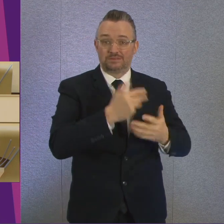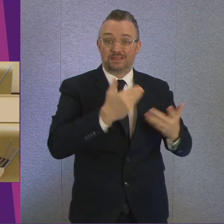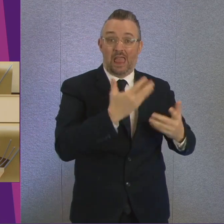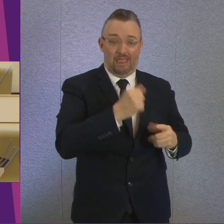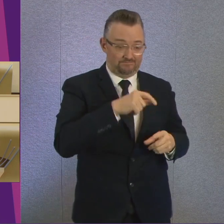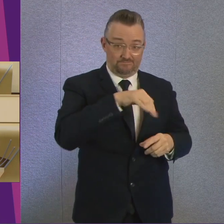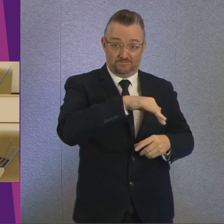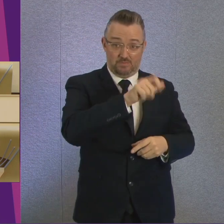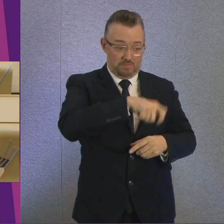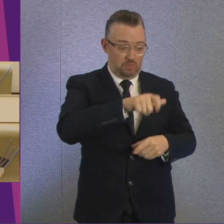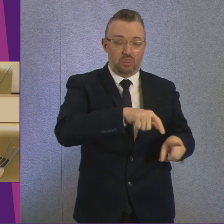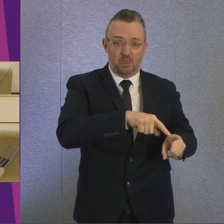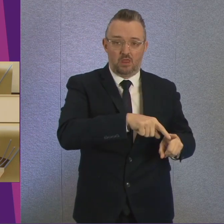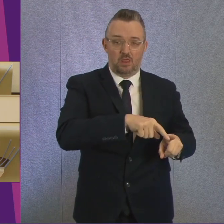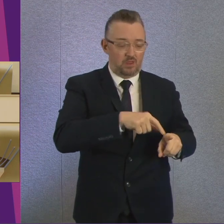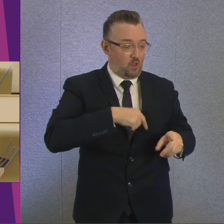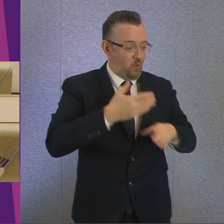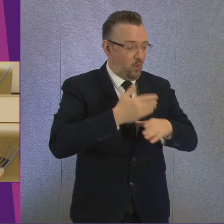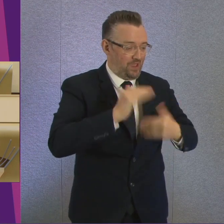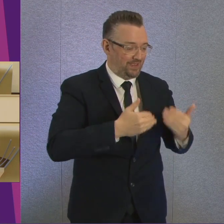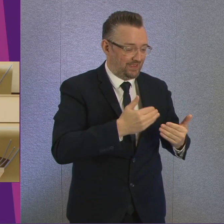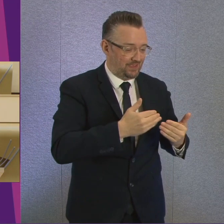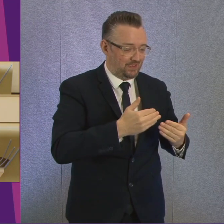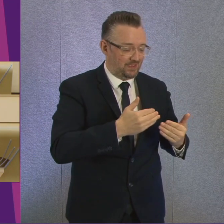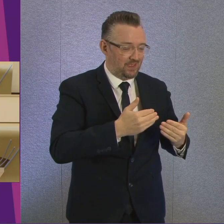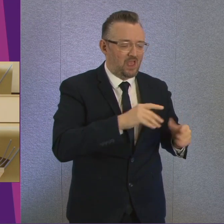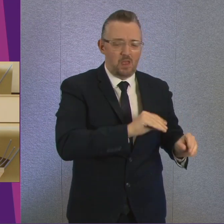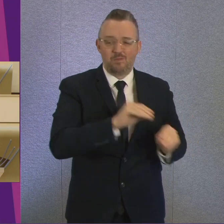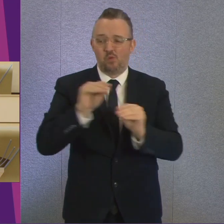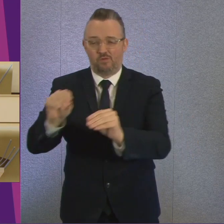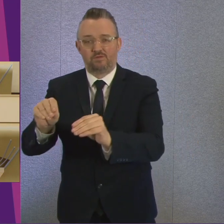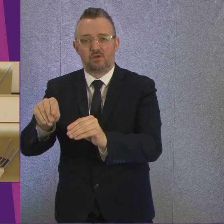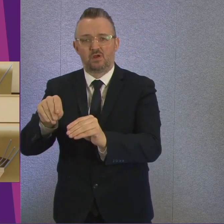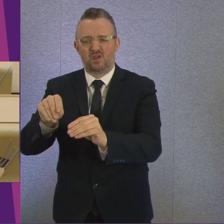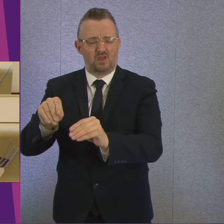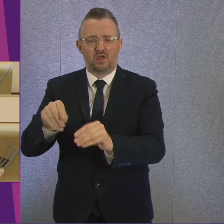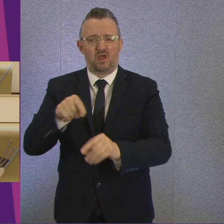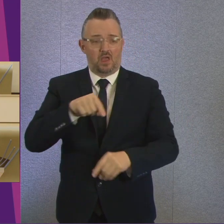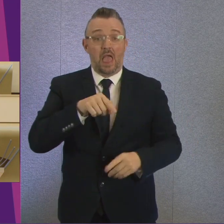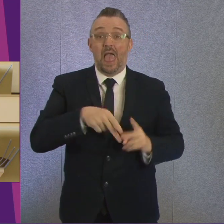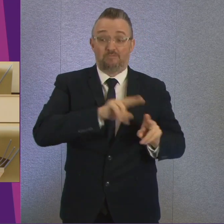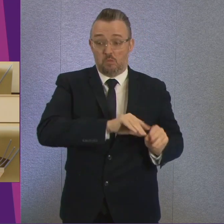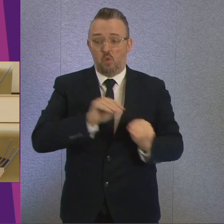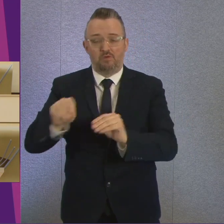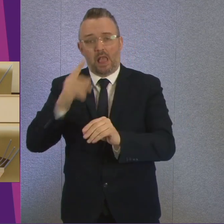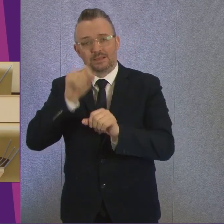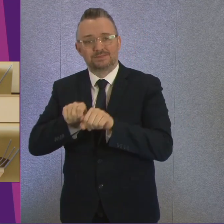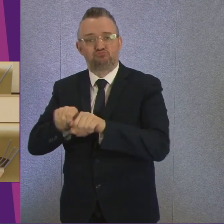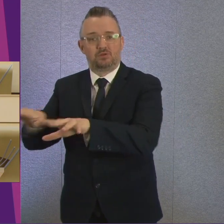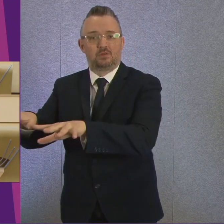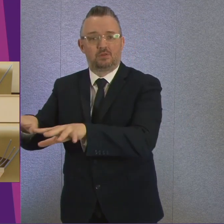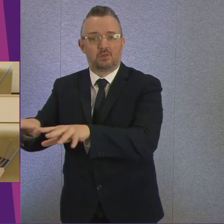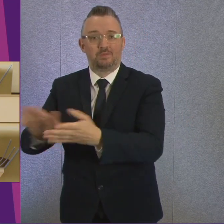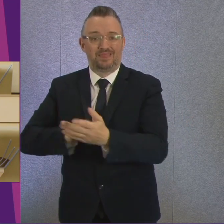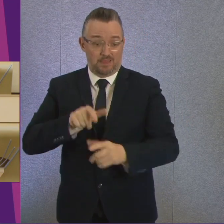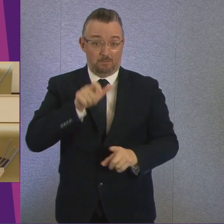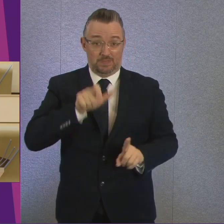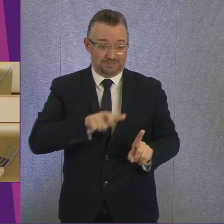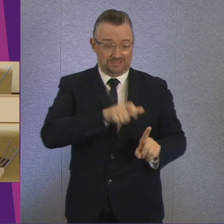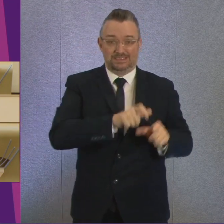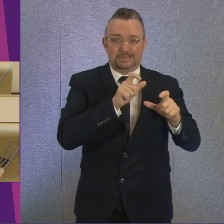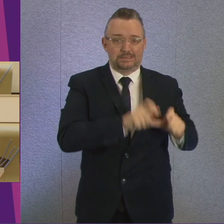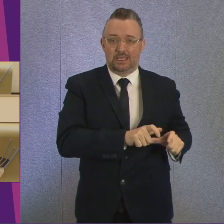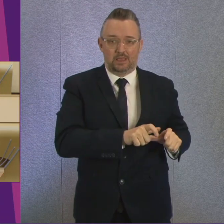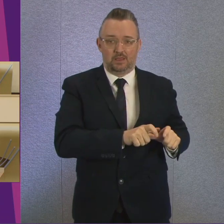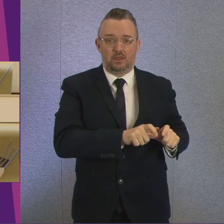that is basic infection prevention and control. And so the Directors of Public Health